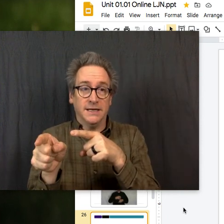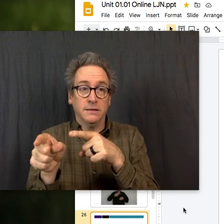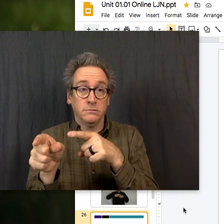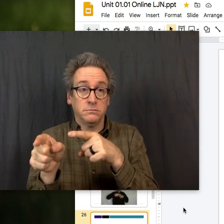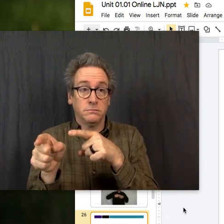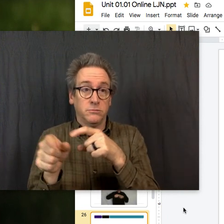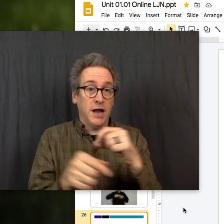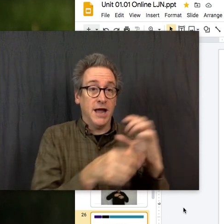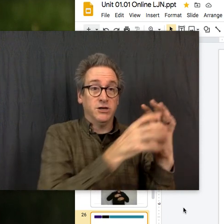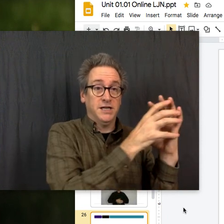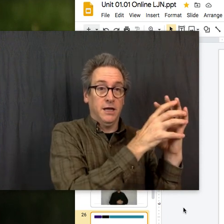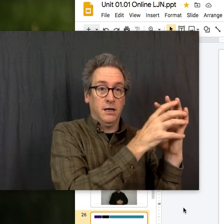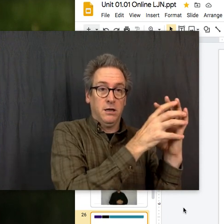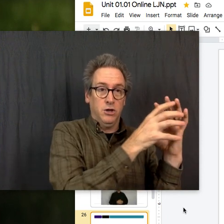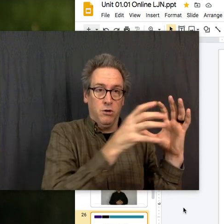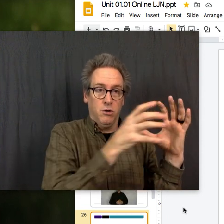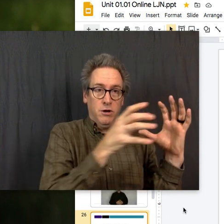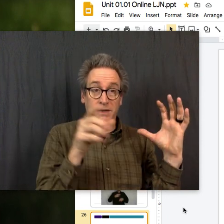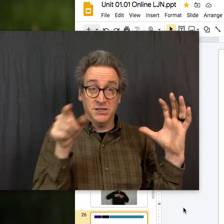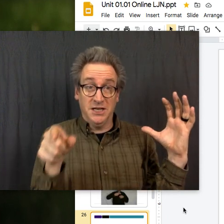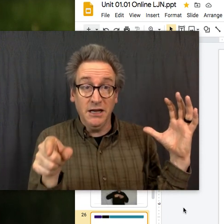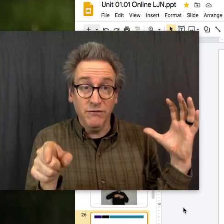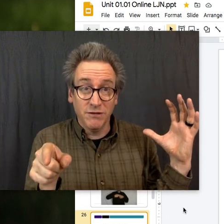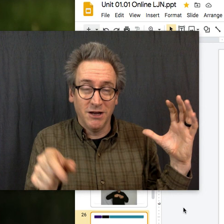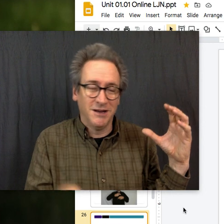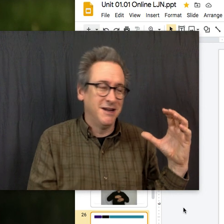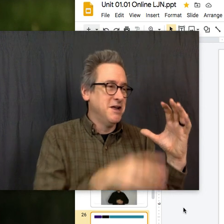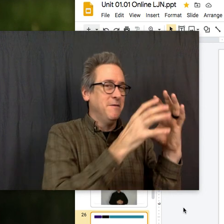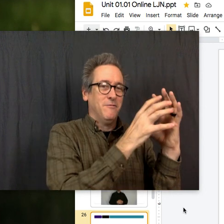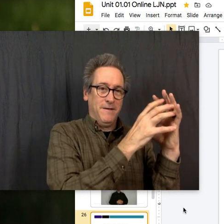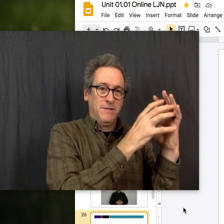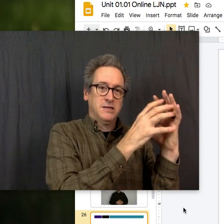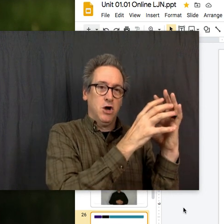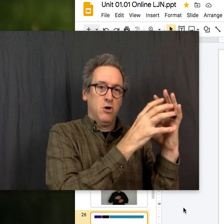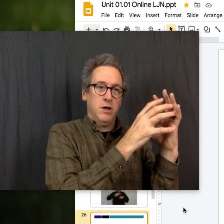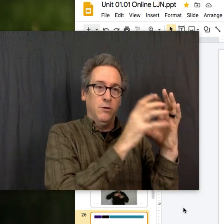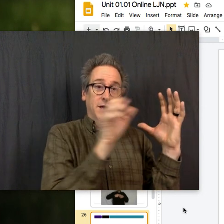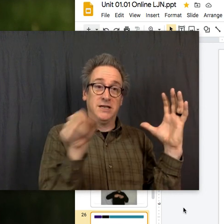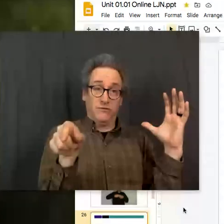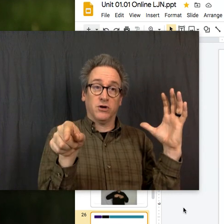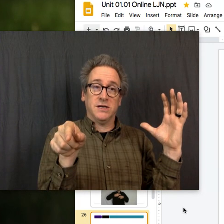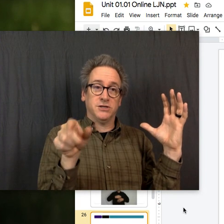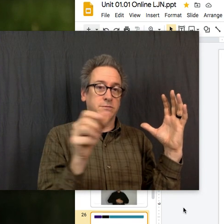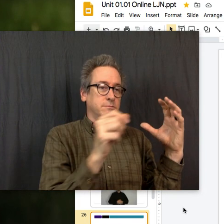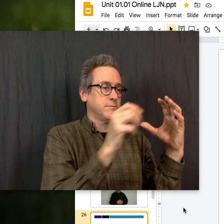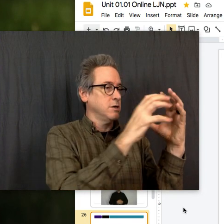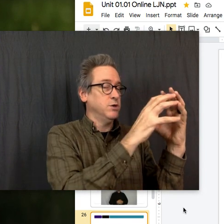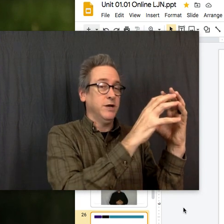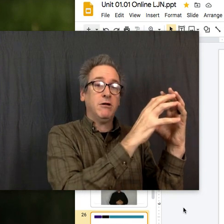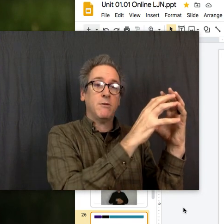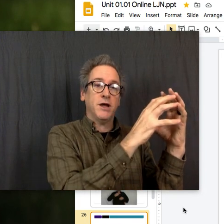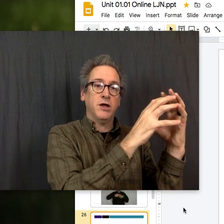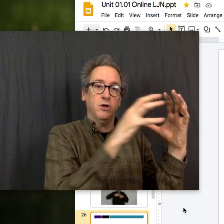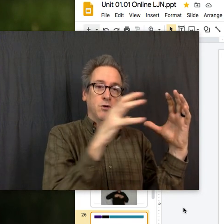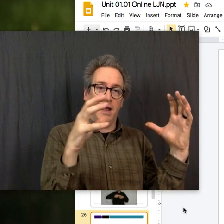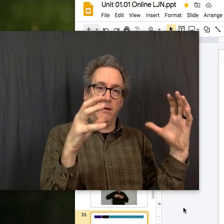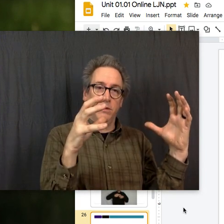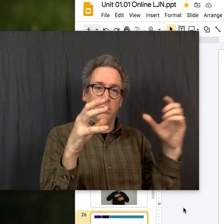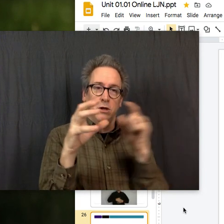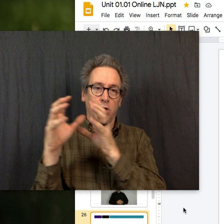is it? Right? I could say, your name is Steve? Right? So it would be a different question. So here I'm going,